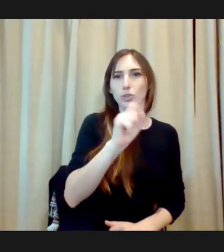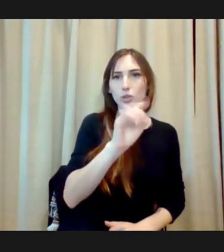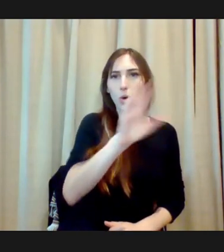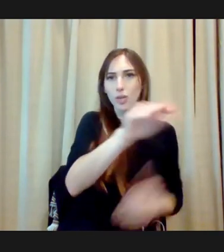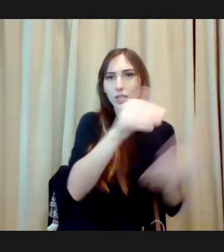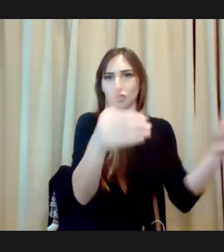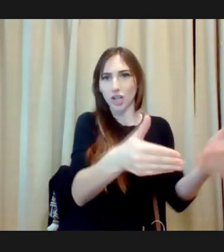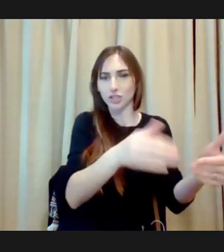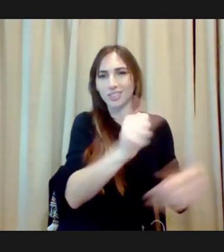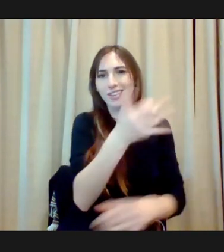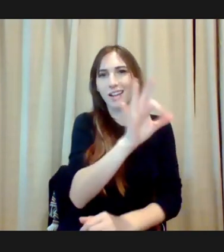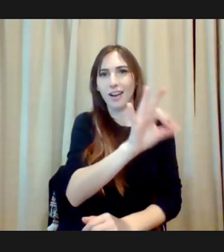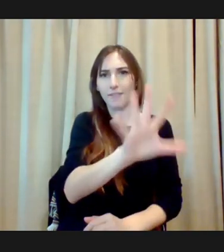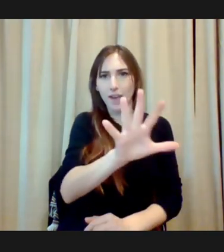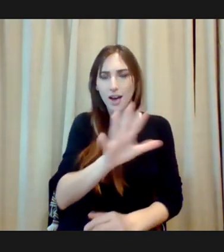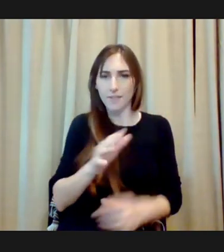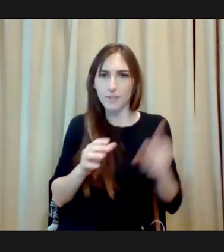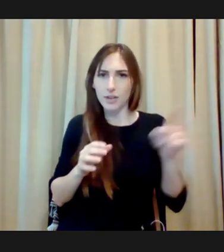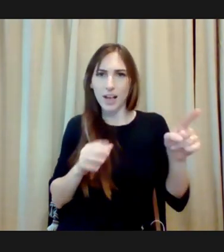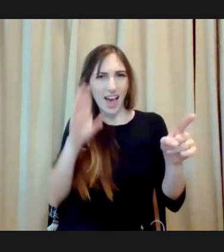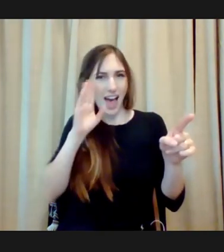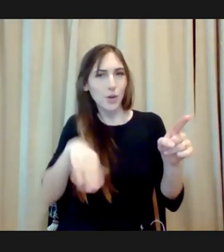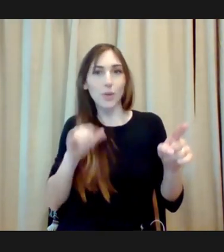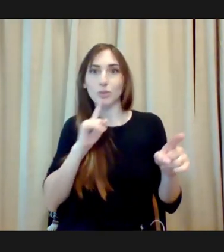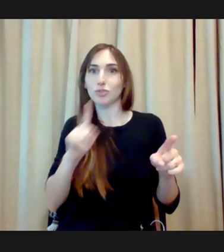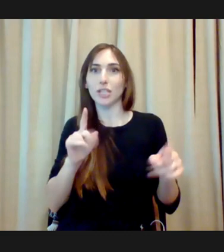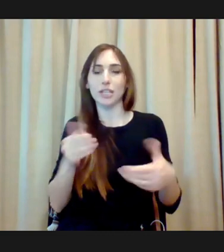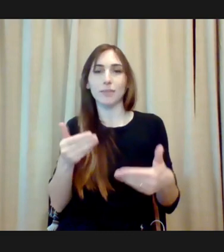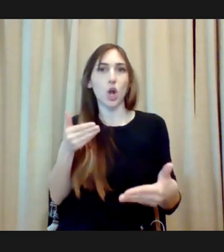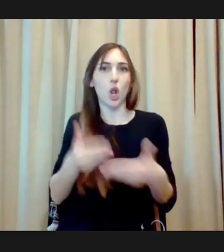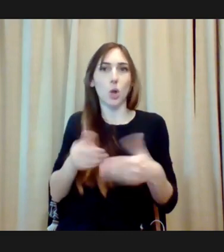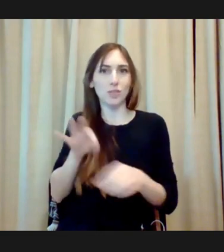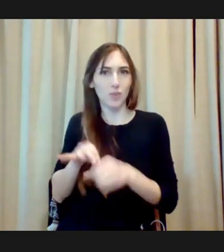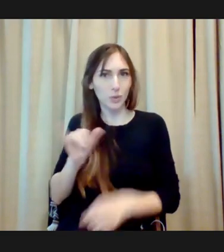that was a very close vote as well.